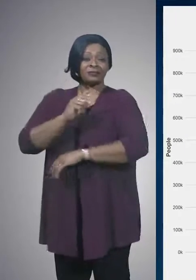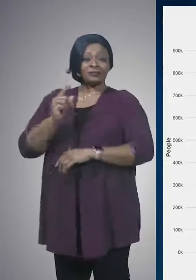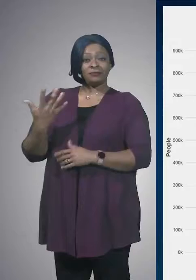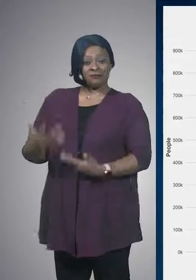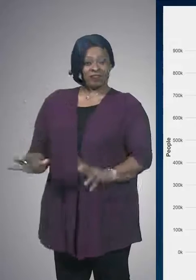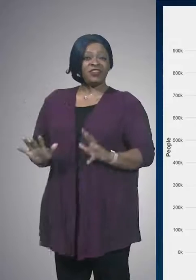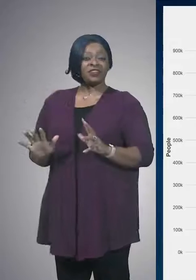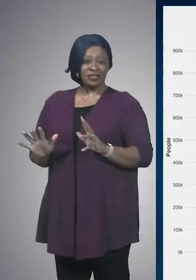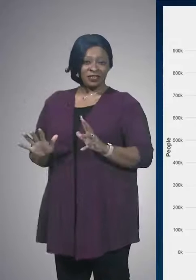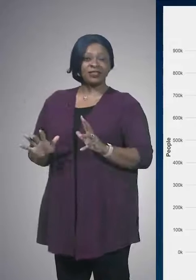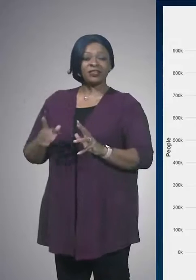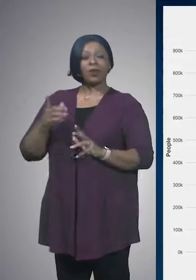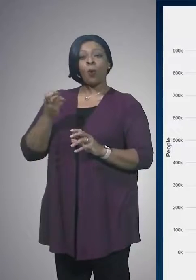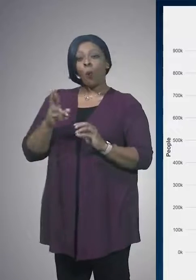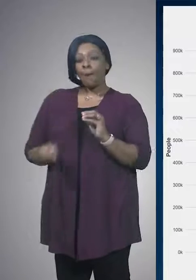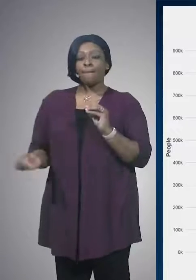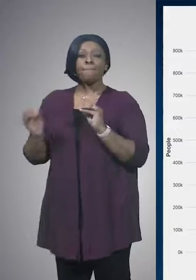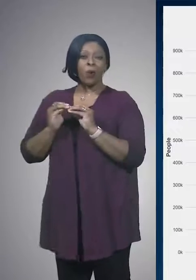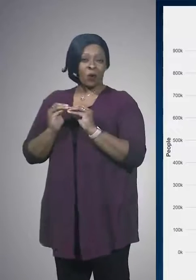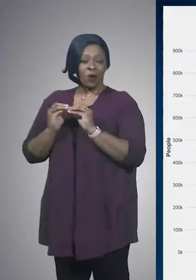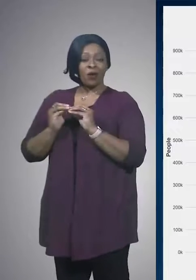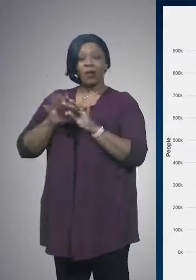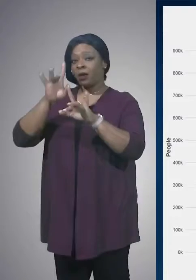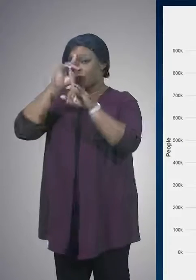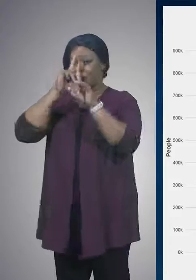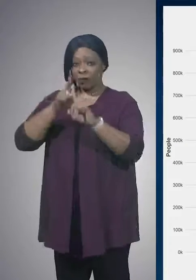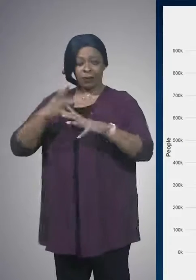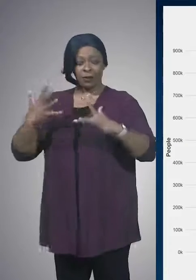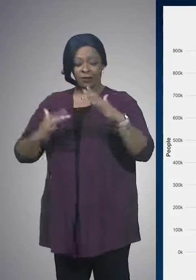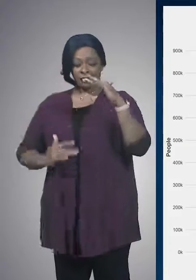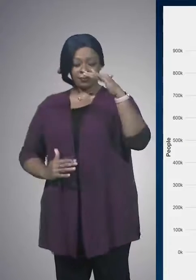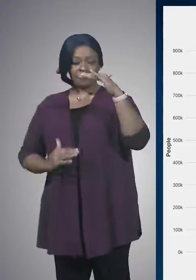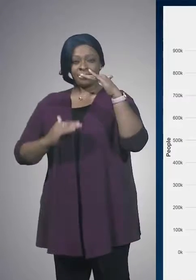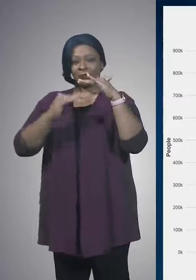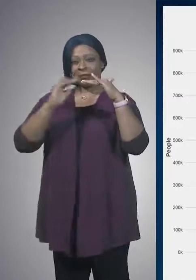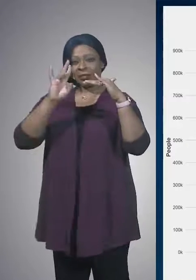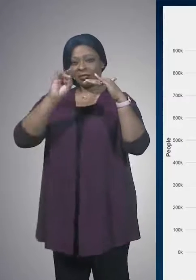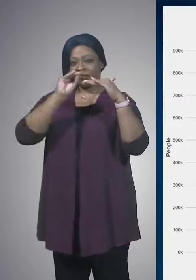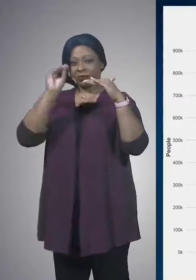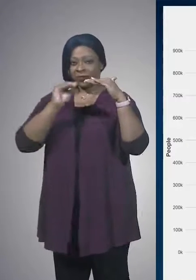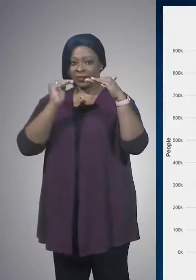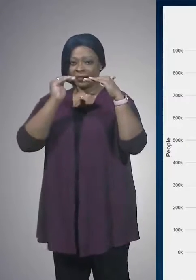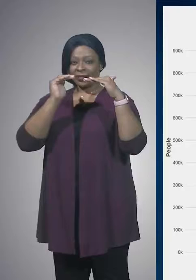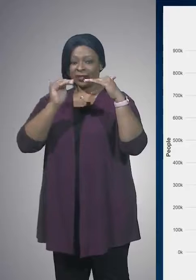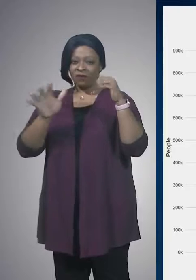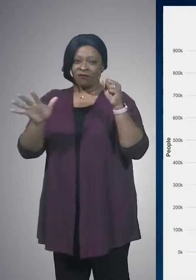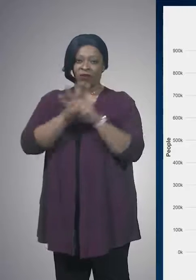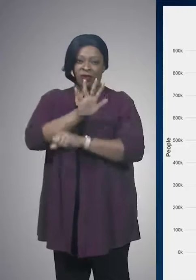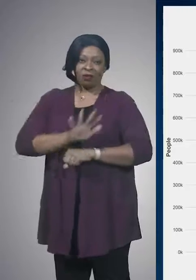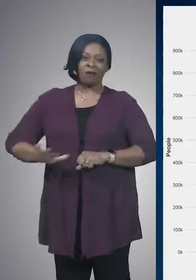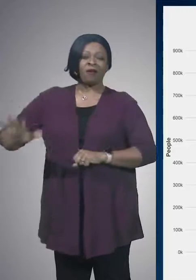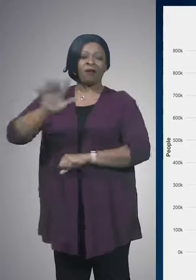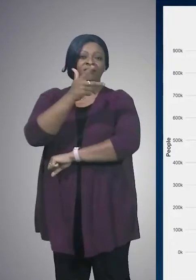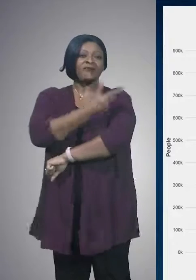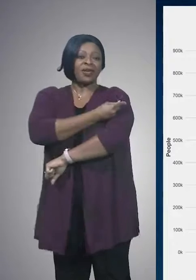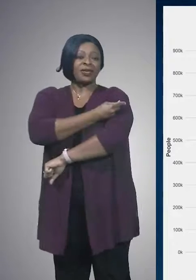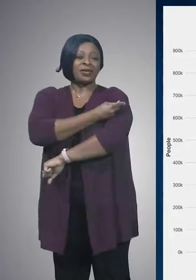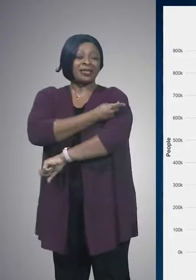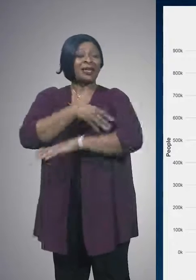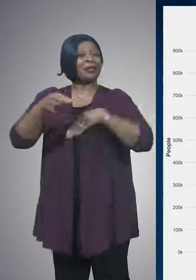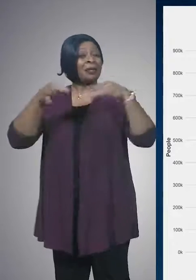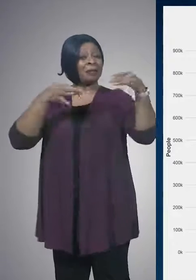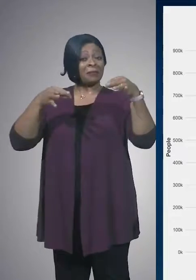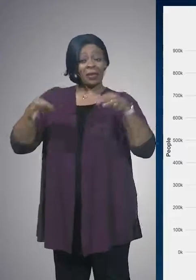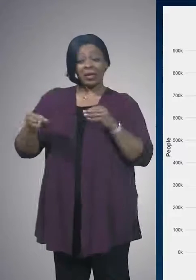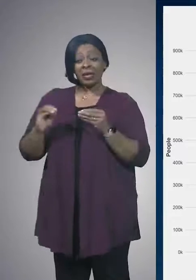2 vaccinations or more. The goal is to have at least 70% of the population fully vaccinated. To break down those